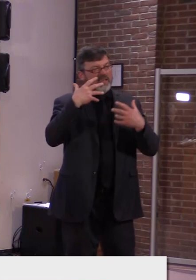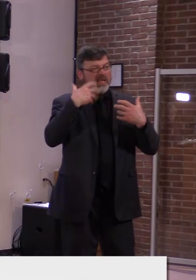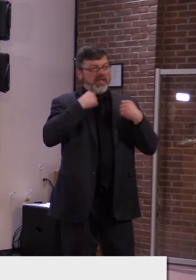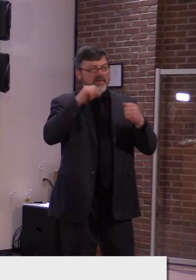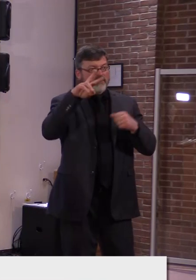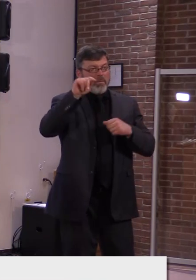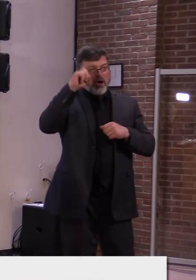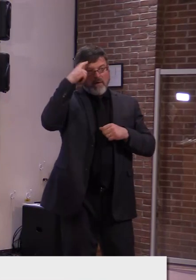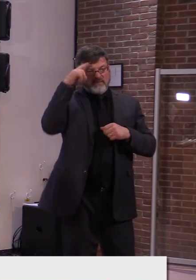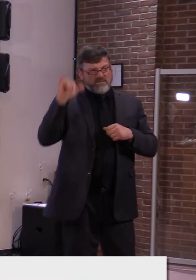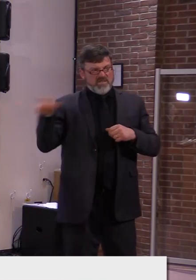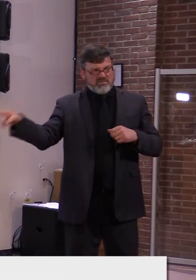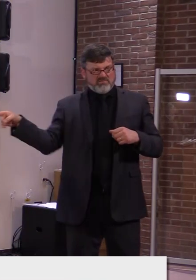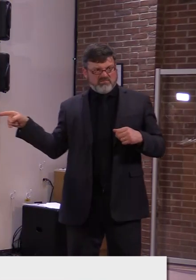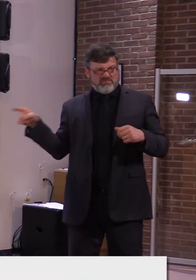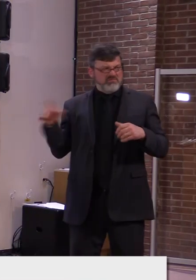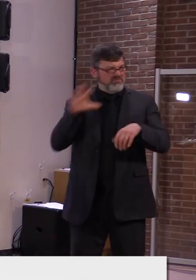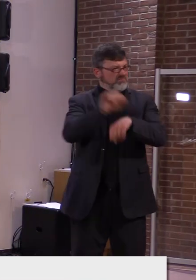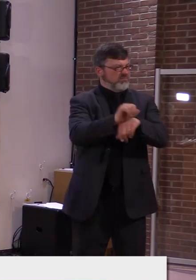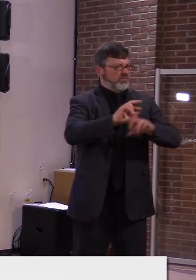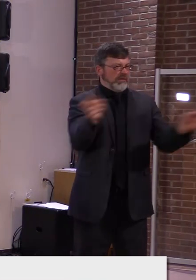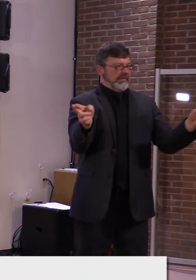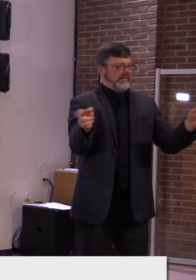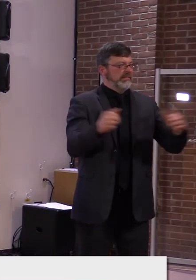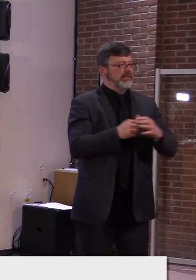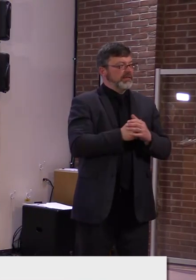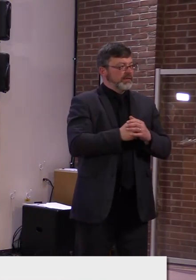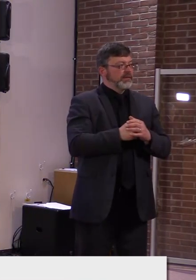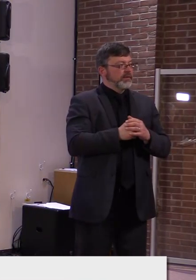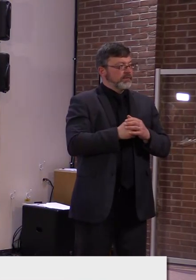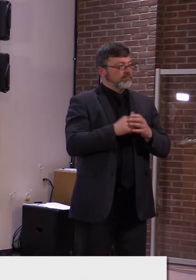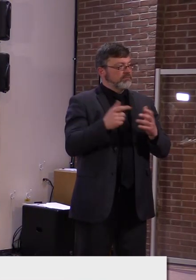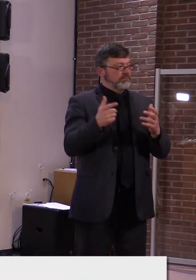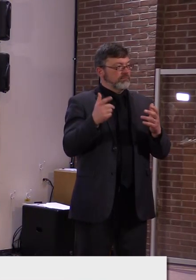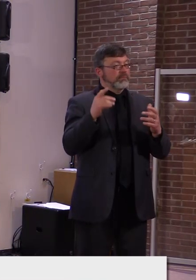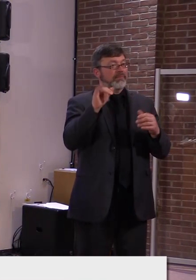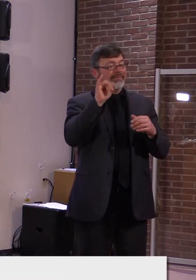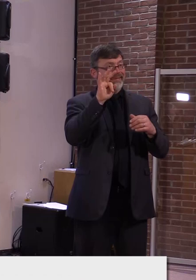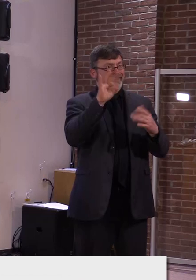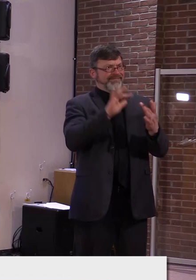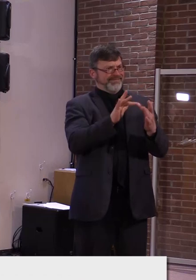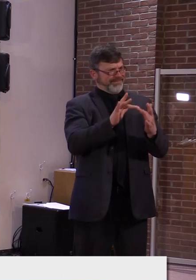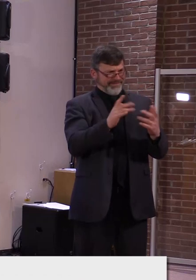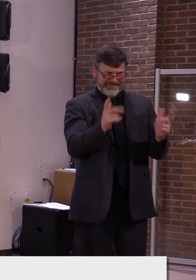healthvermont.gov/myvaccine. If you are unable to sign up online, you can call